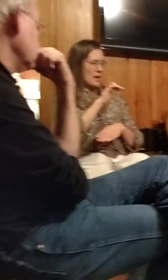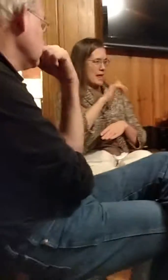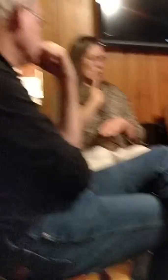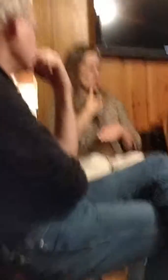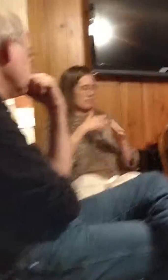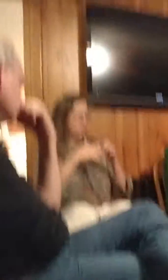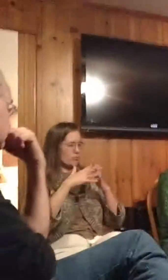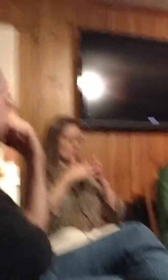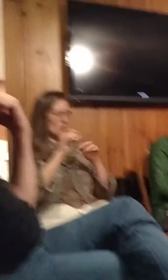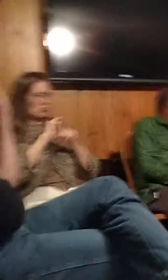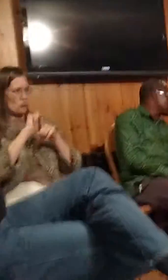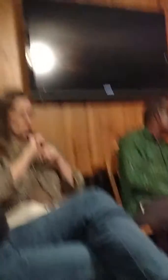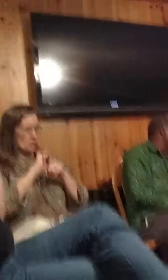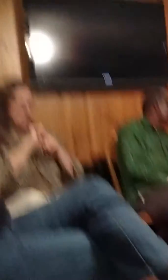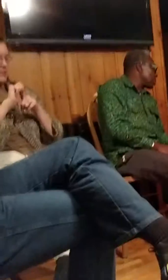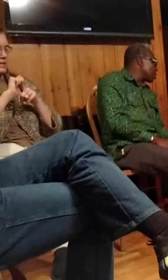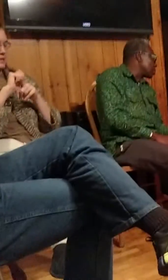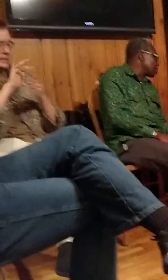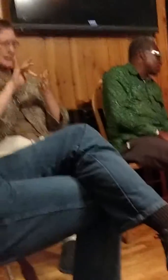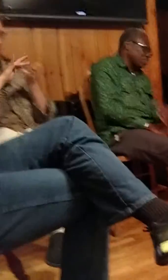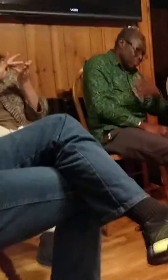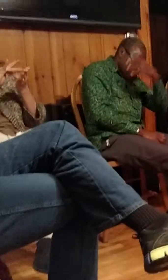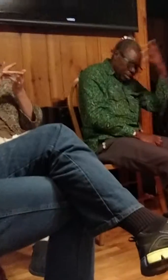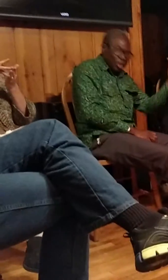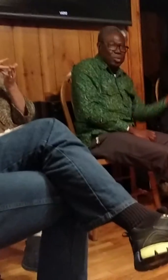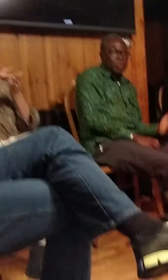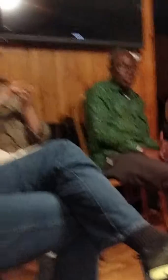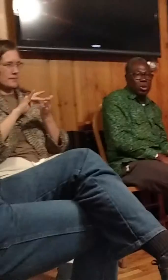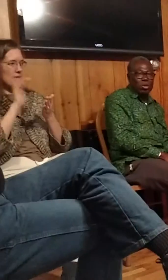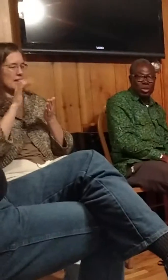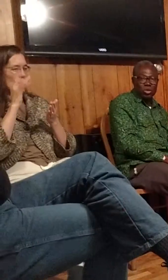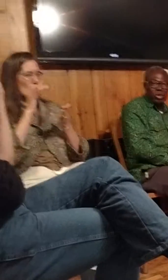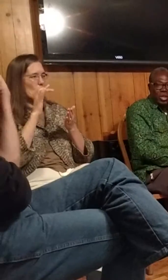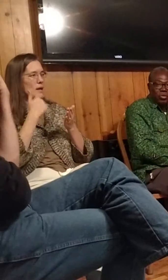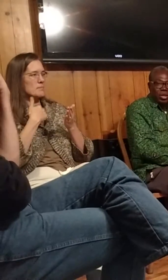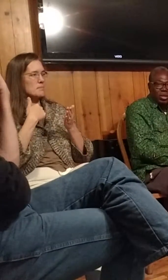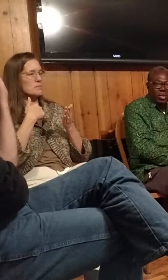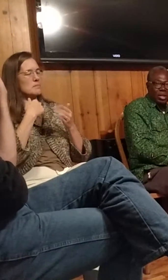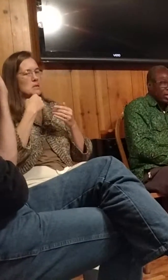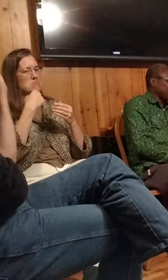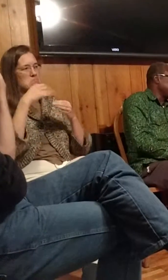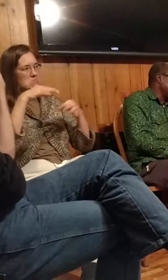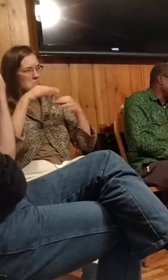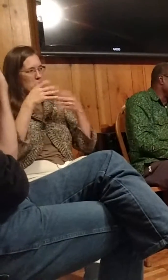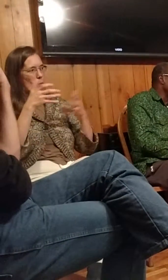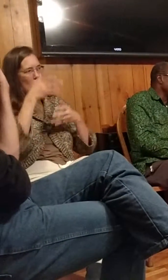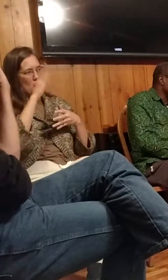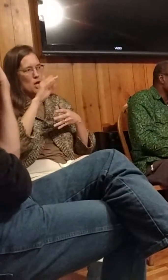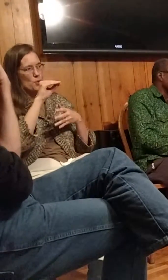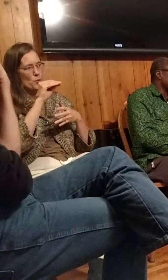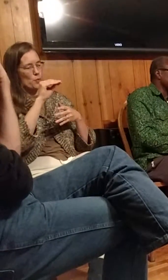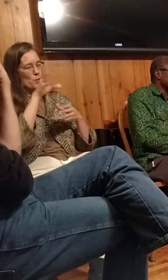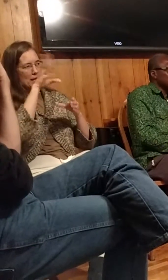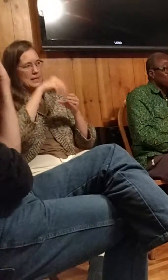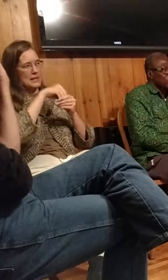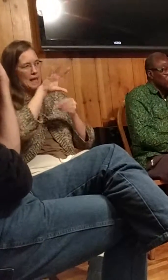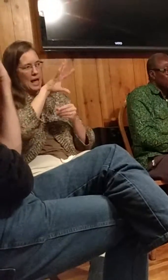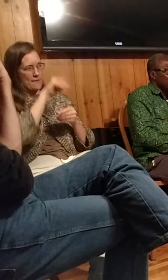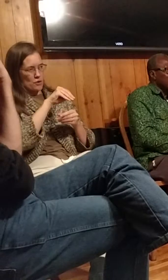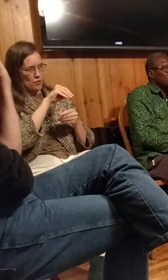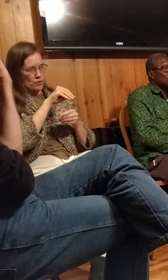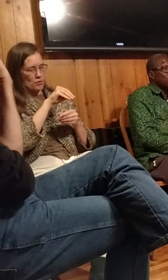continue. And that's why I'm going around telling people about what God is doing in Africa. And I'm here to say the same